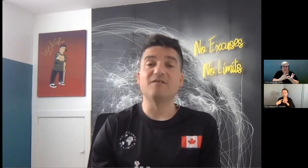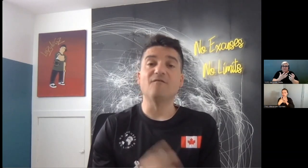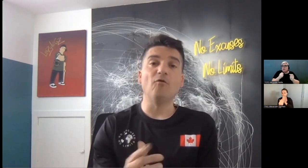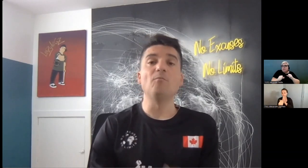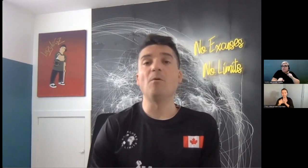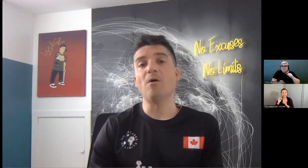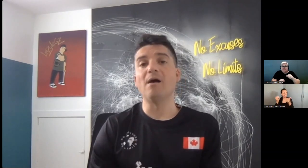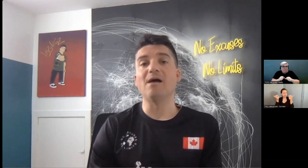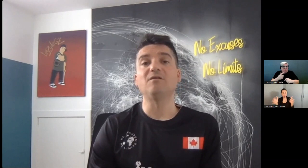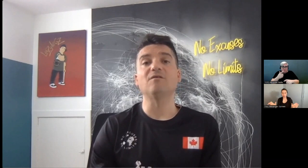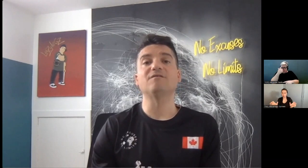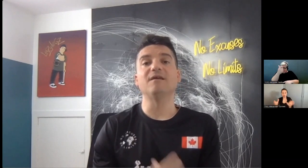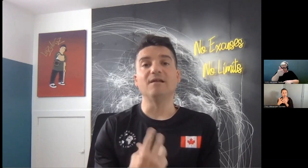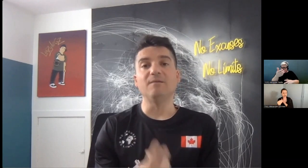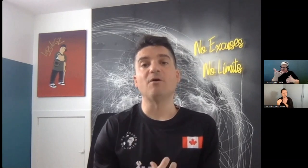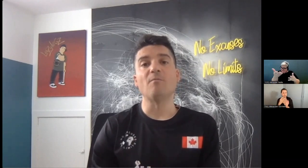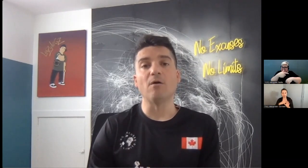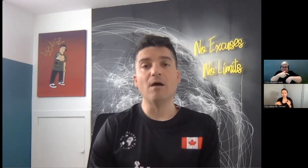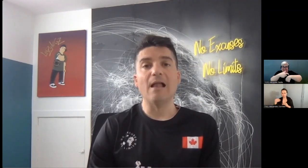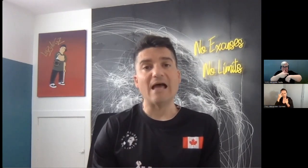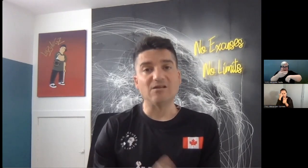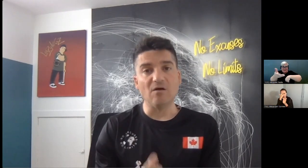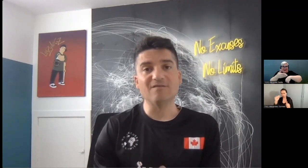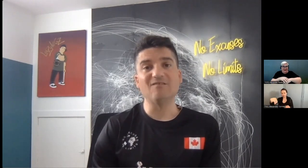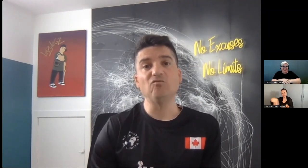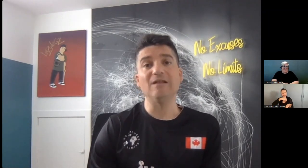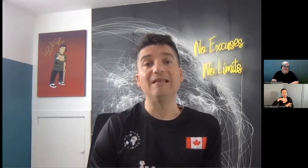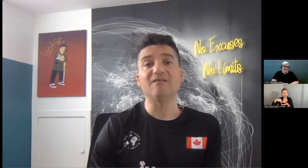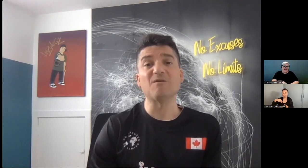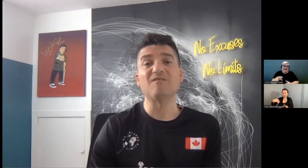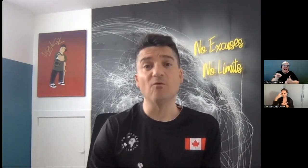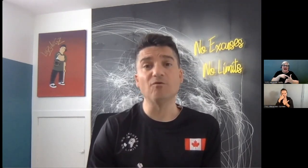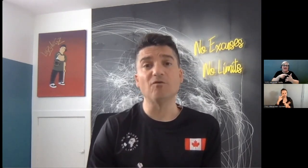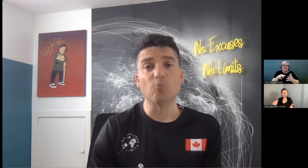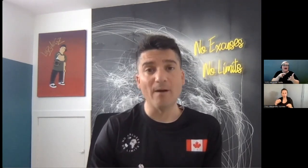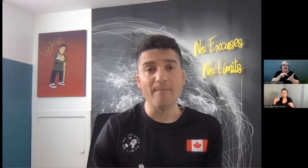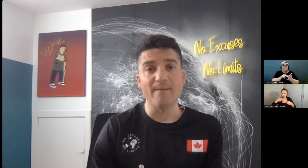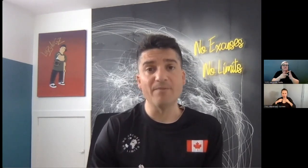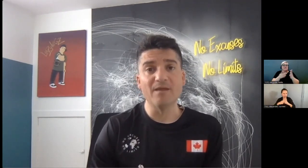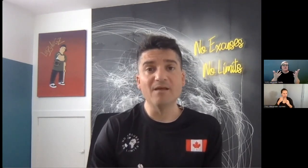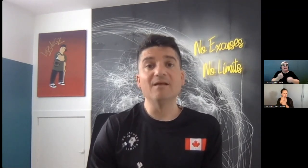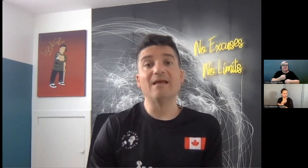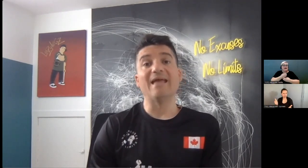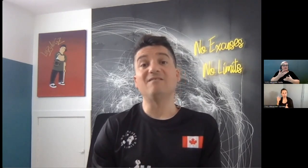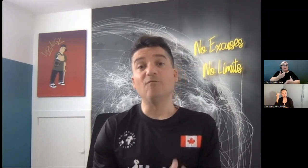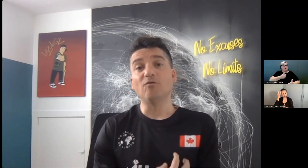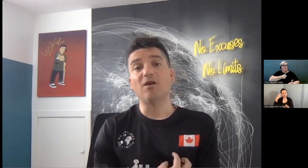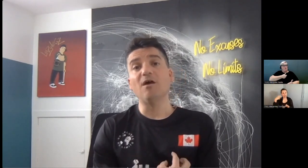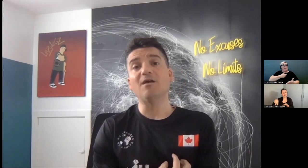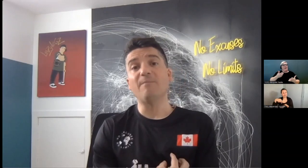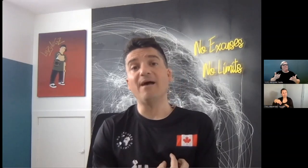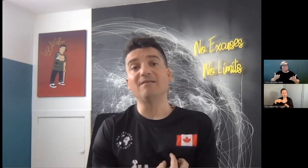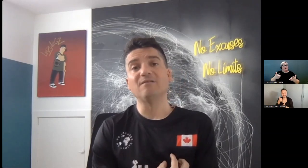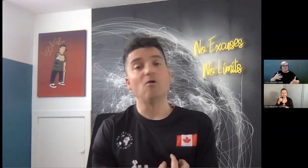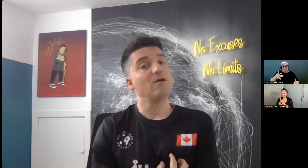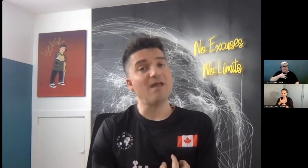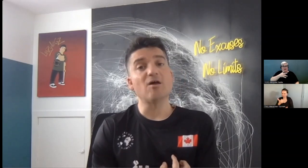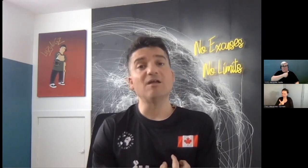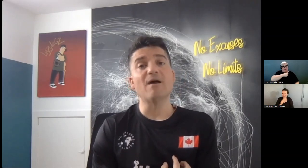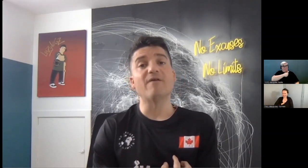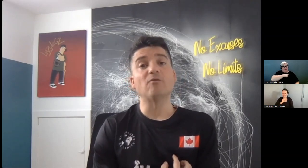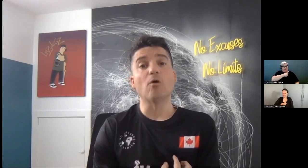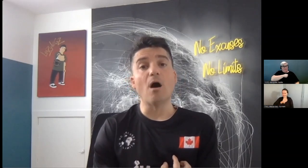And if you don't want to repeat the movements I'm making, just dance to the music, not a problem, because dance is a